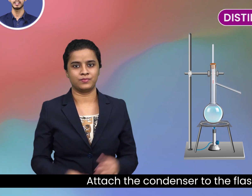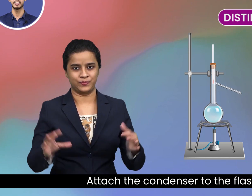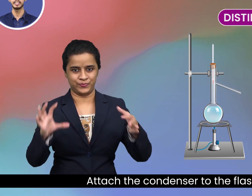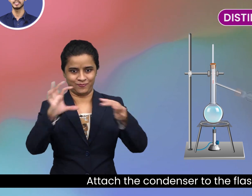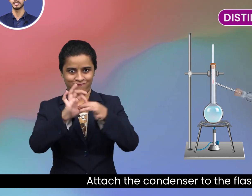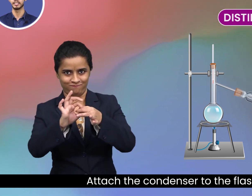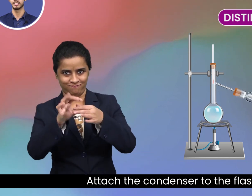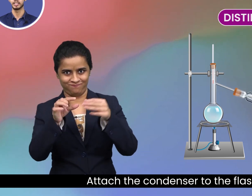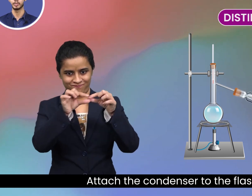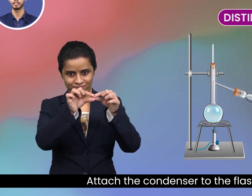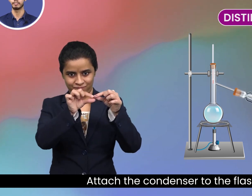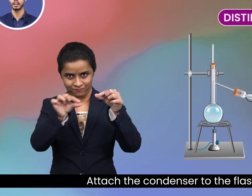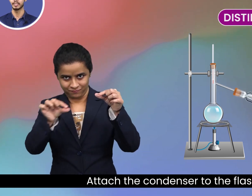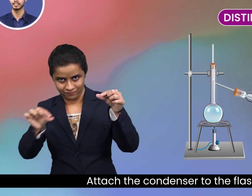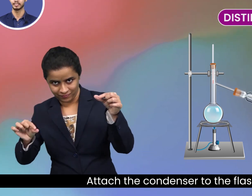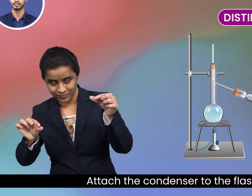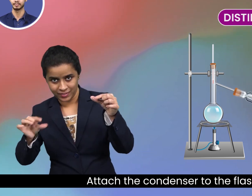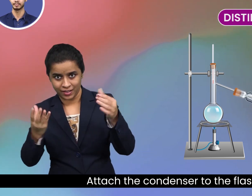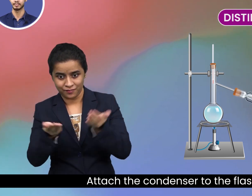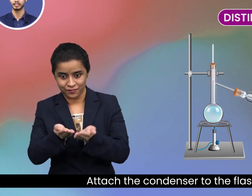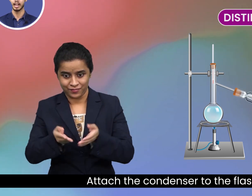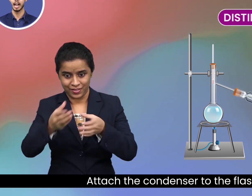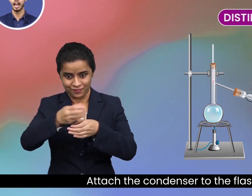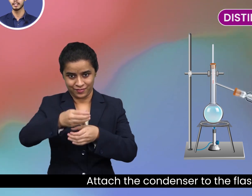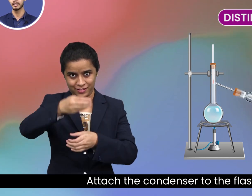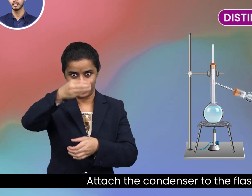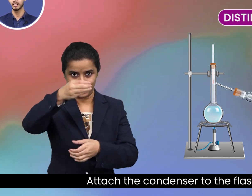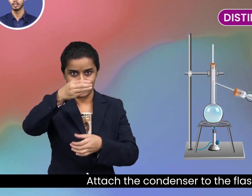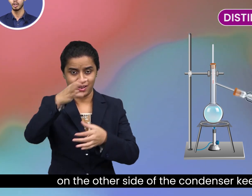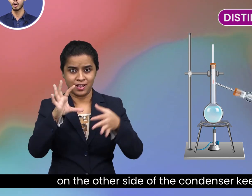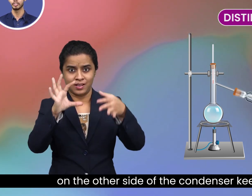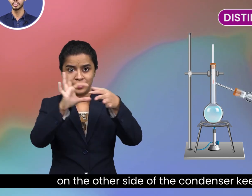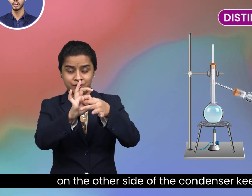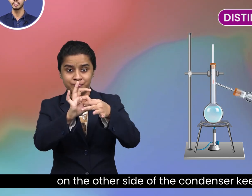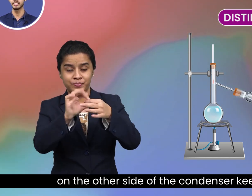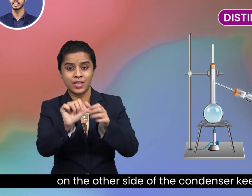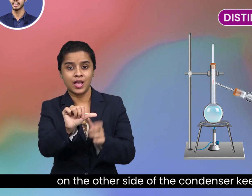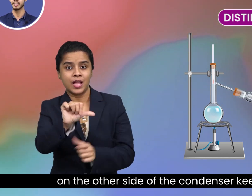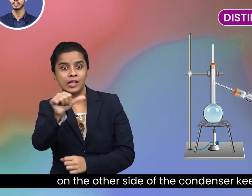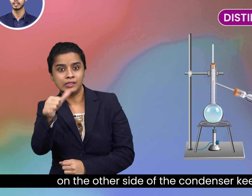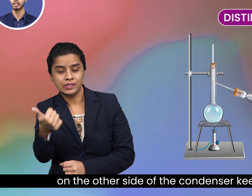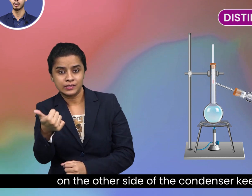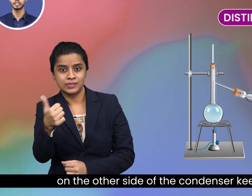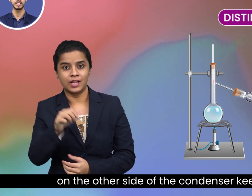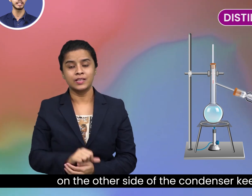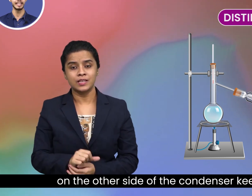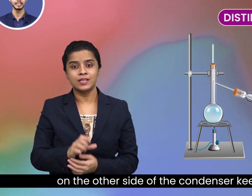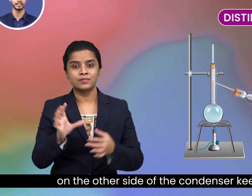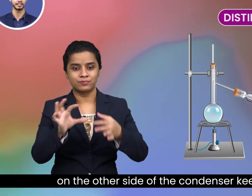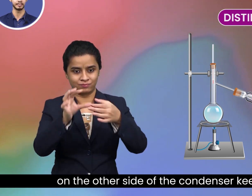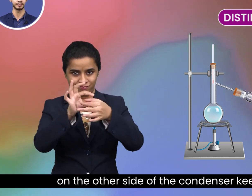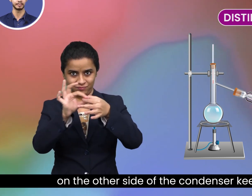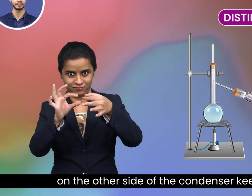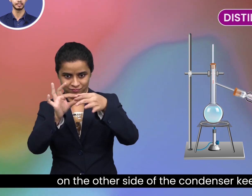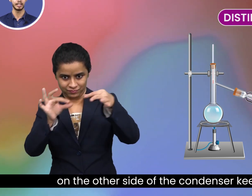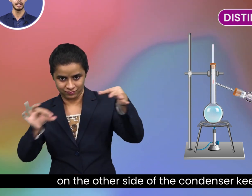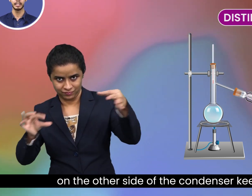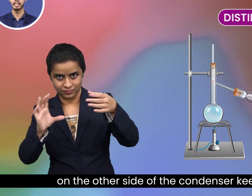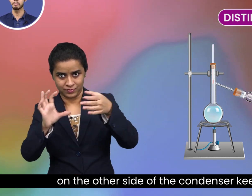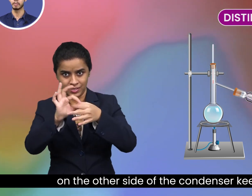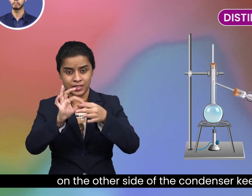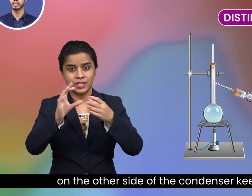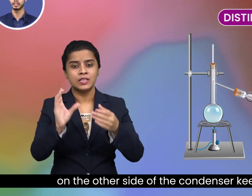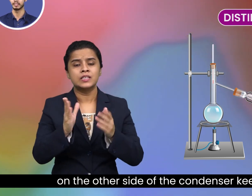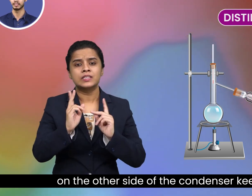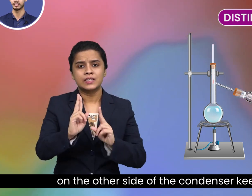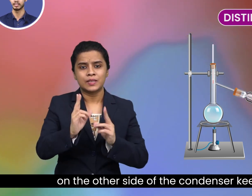Attach the condenser to the flask and on the other side of the condenser,